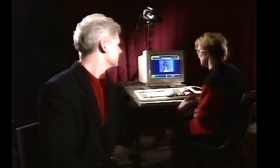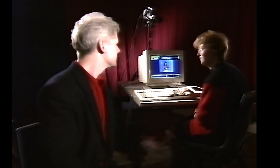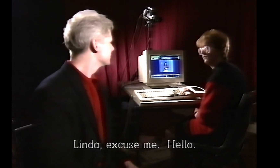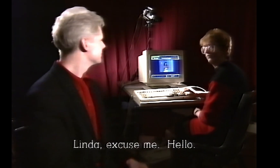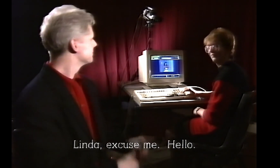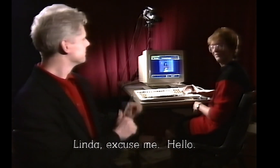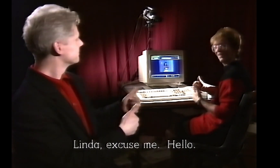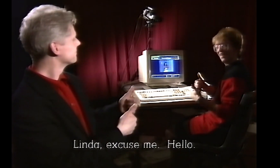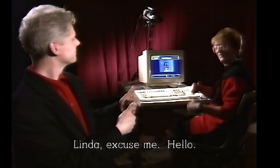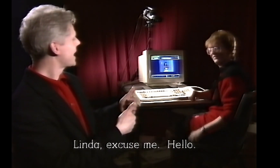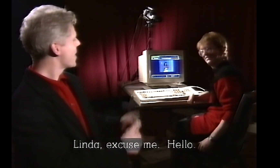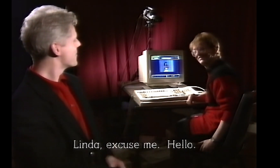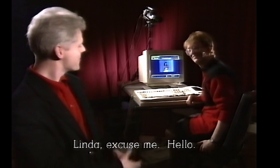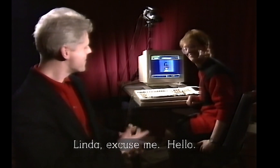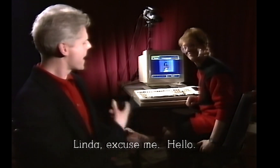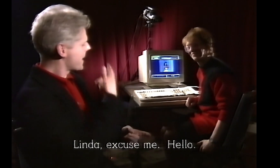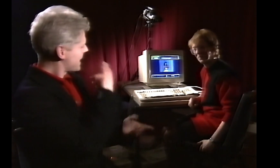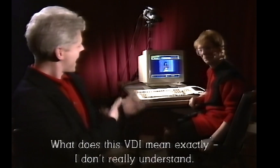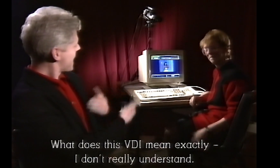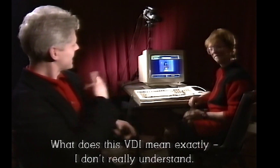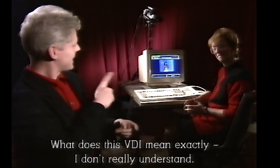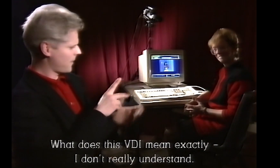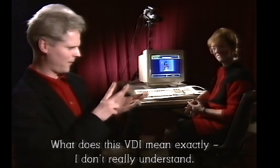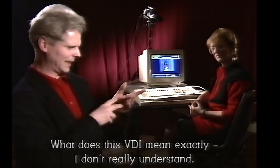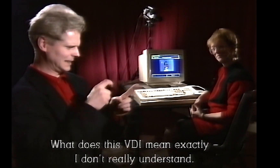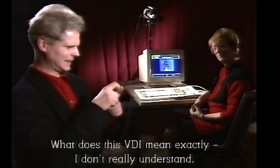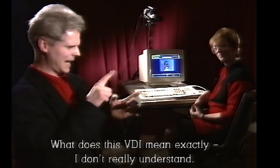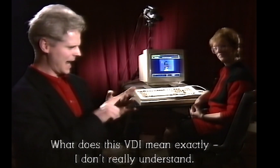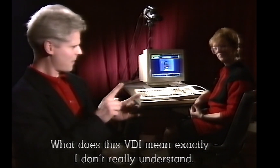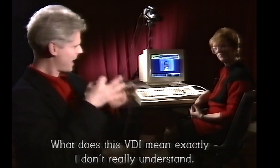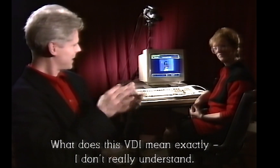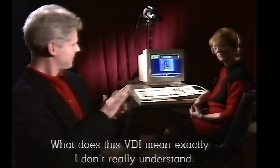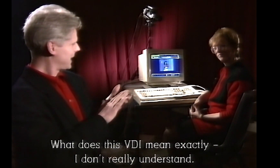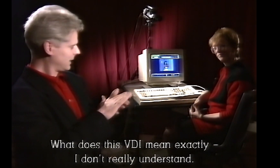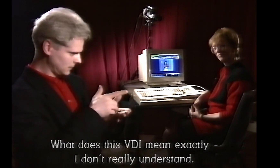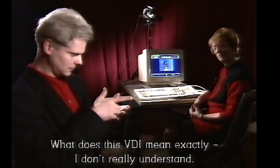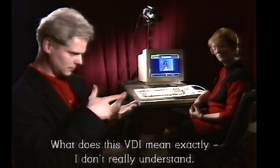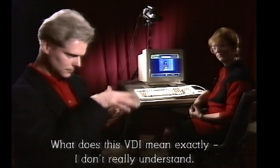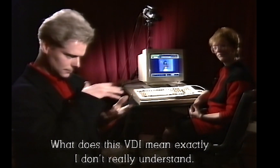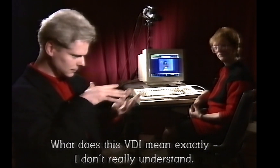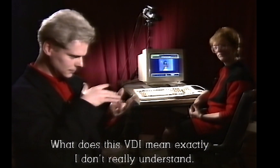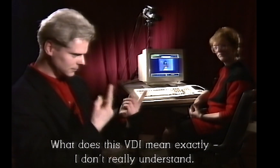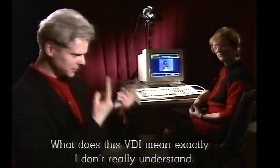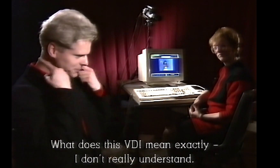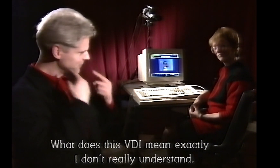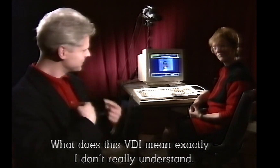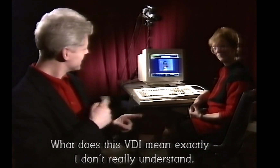Studies. Her official job is Sign Language Curriculum Development. Linda, excuse me, hello. Hello.